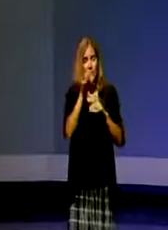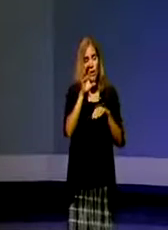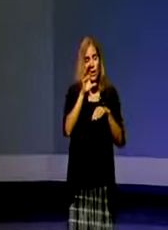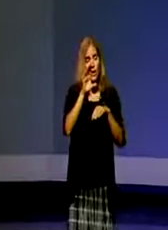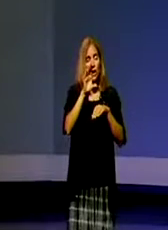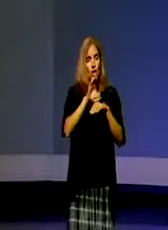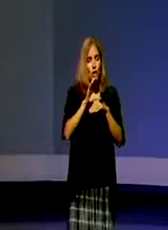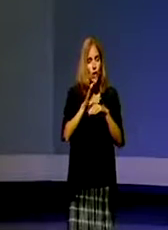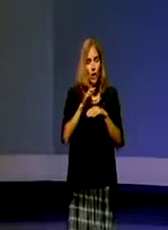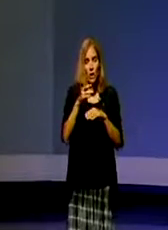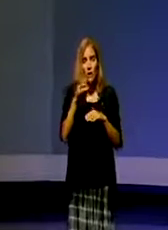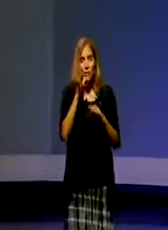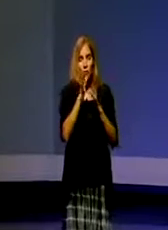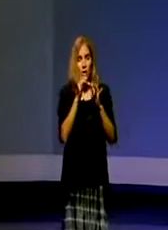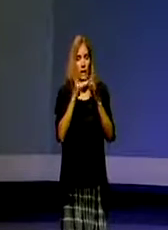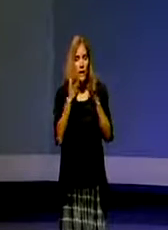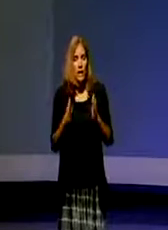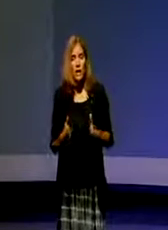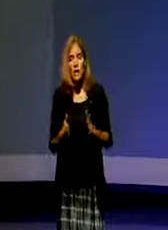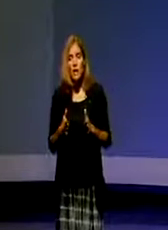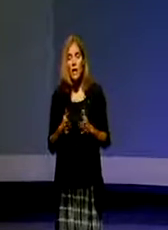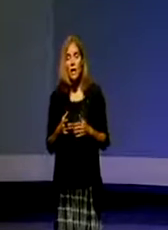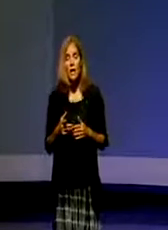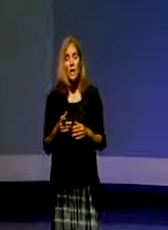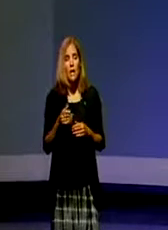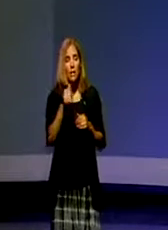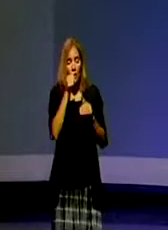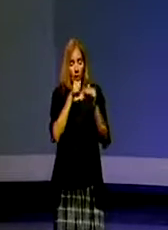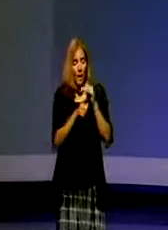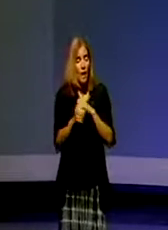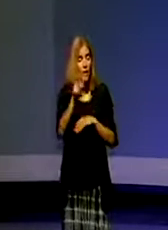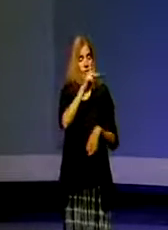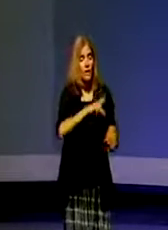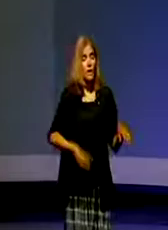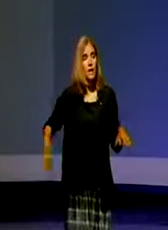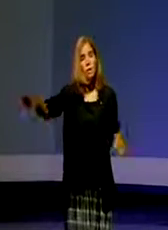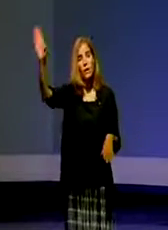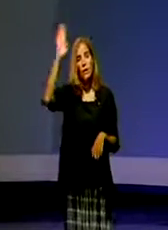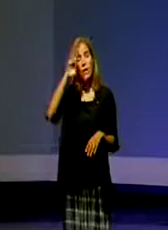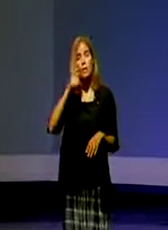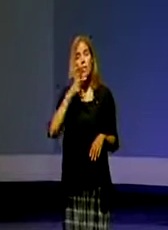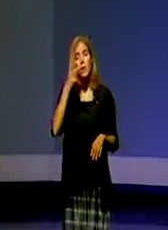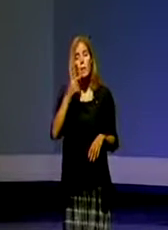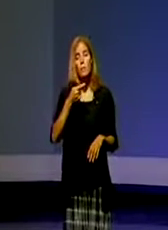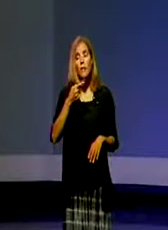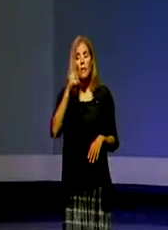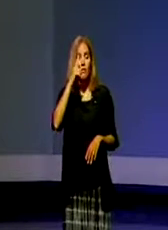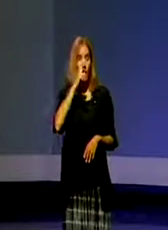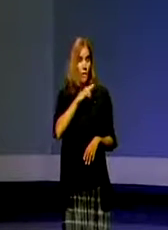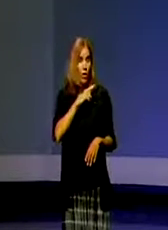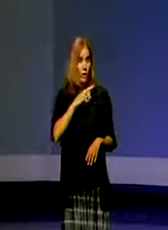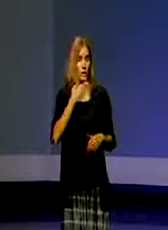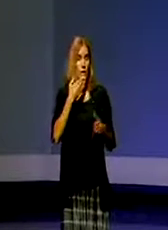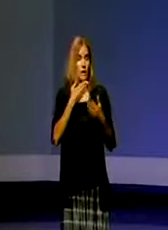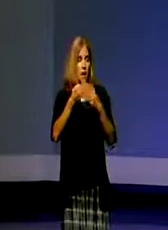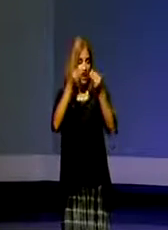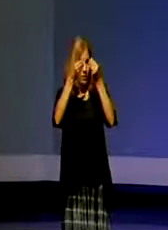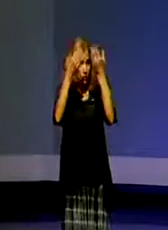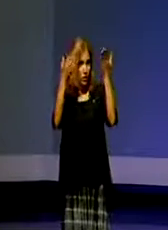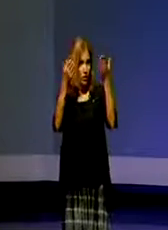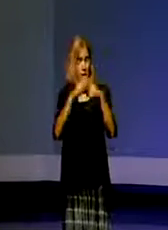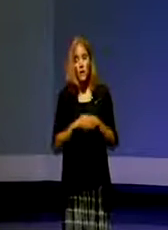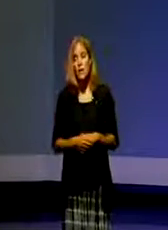Christianity, under the guise of the kingdom of God, proclaiming false gospels. Matter of